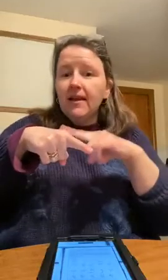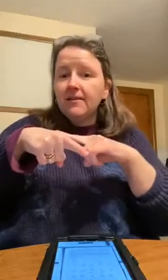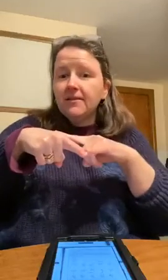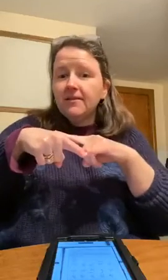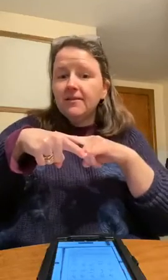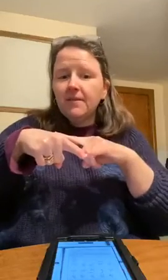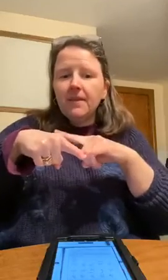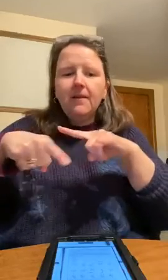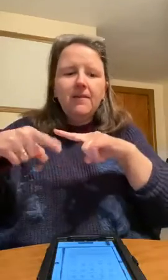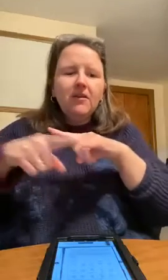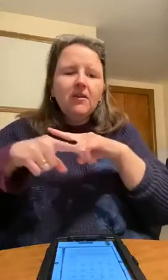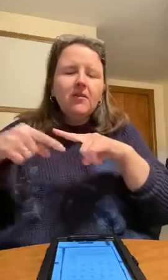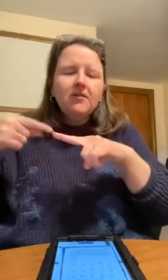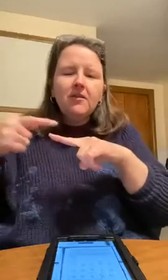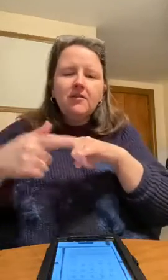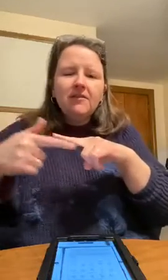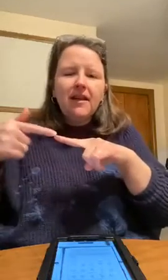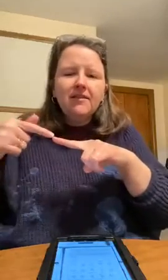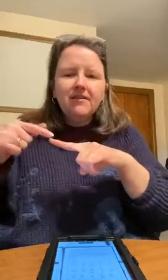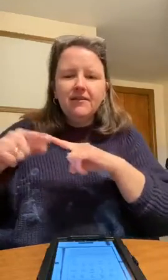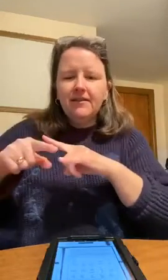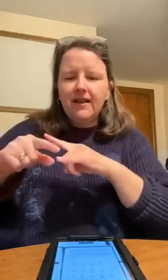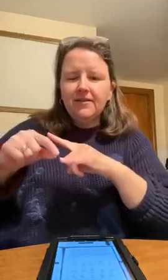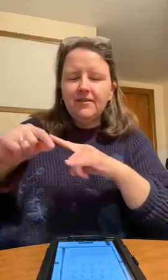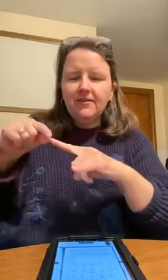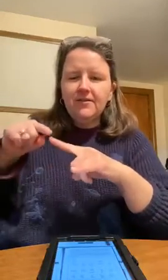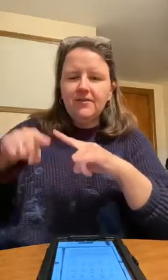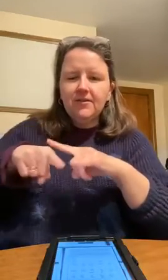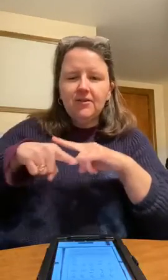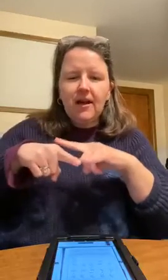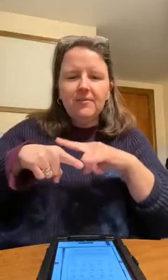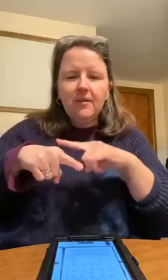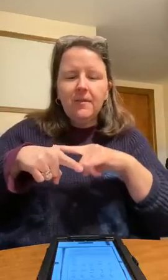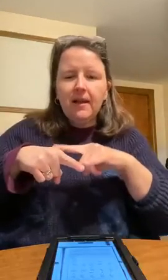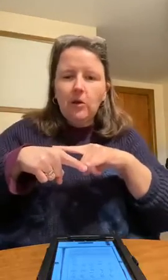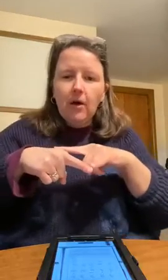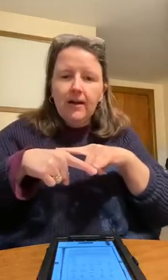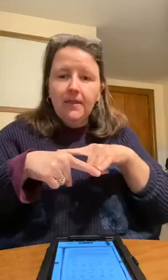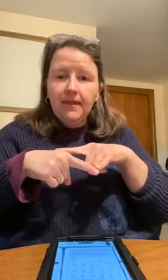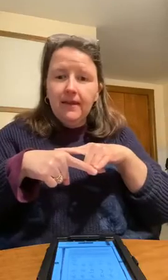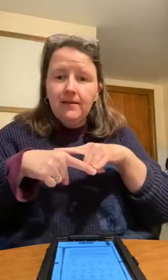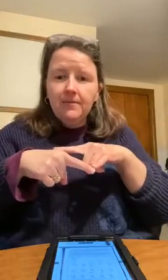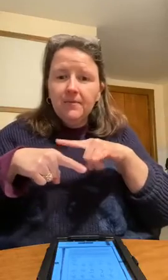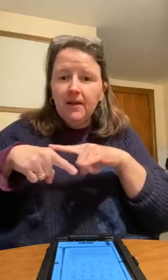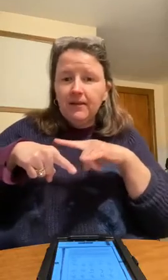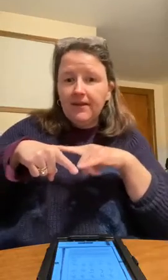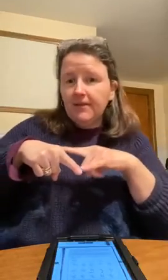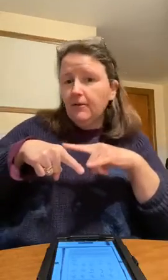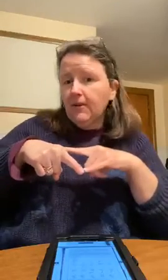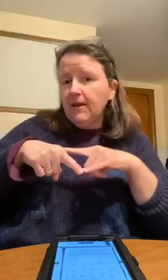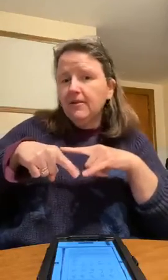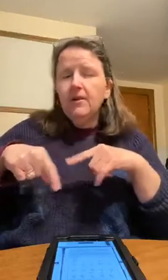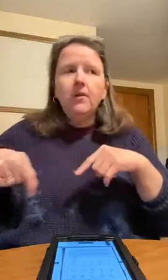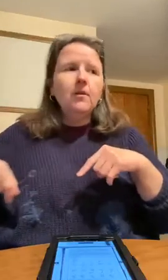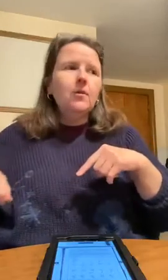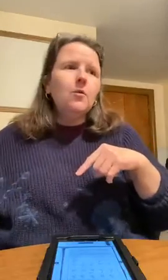Cigarette. You can also use that to describe something long and thin, like cigarette,